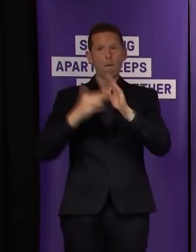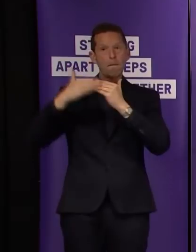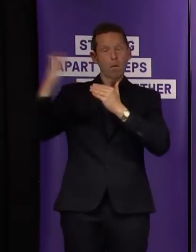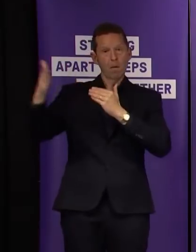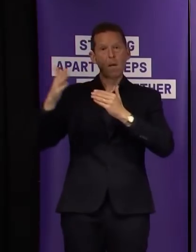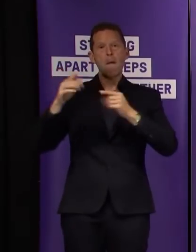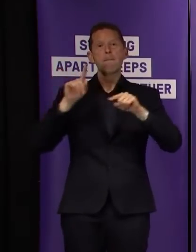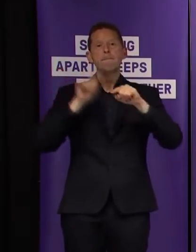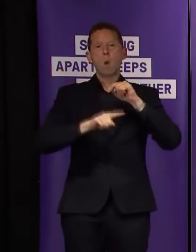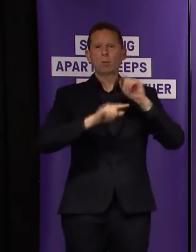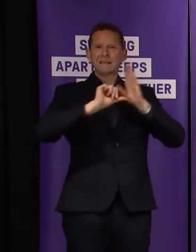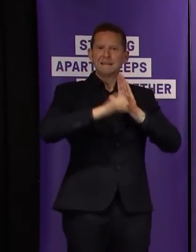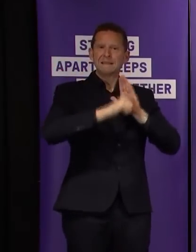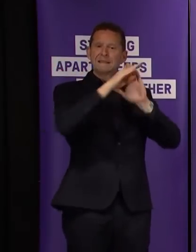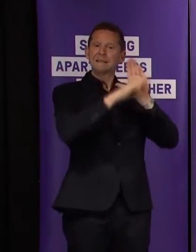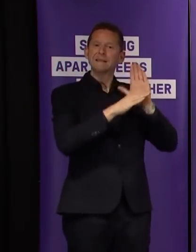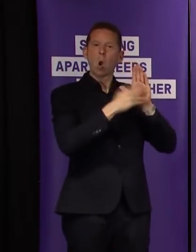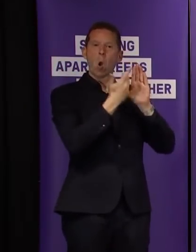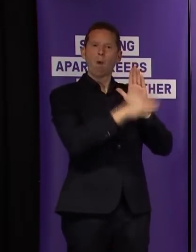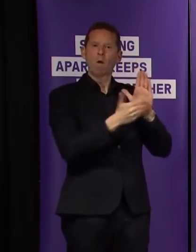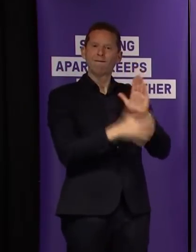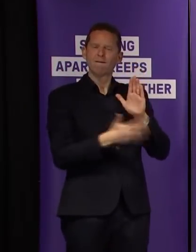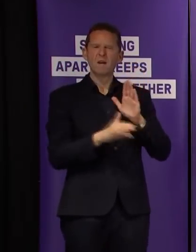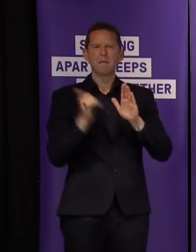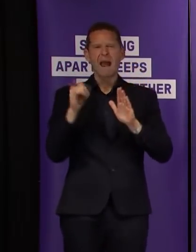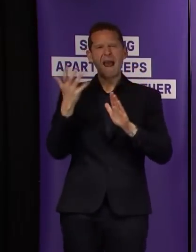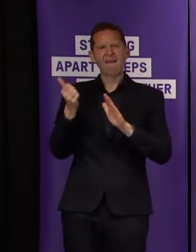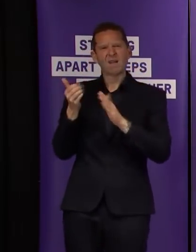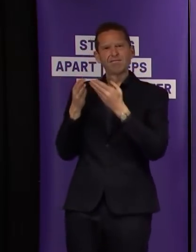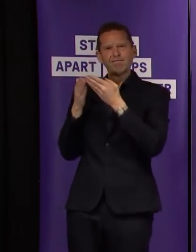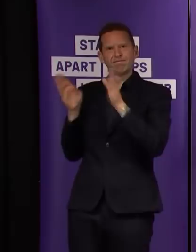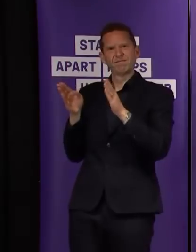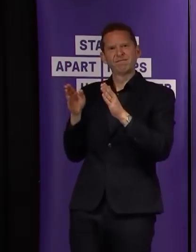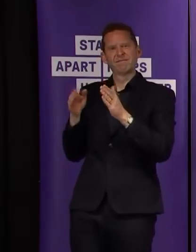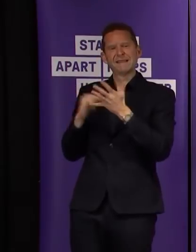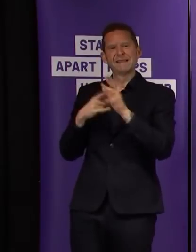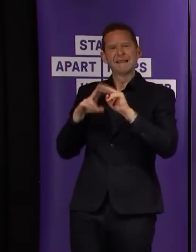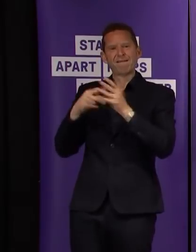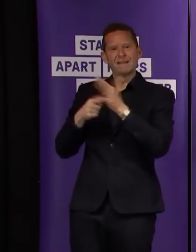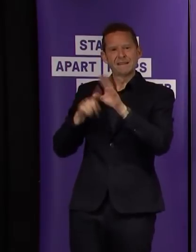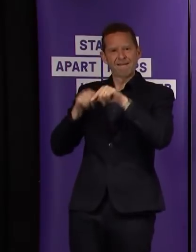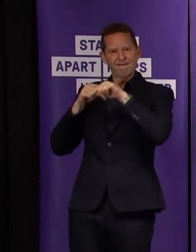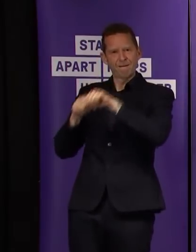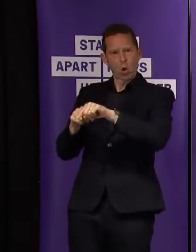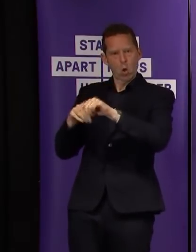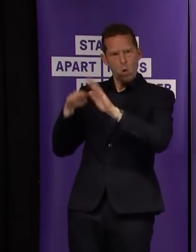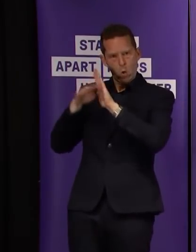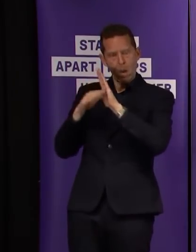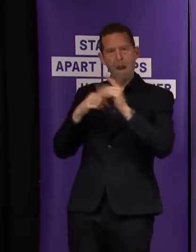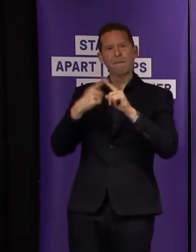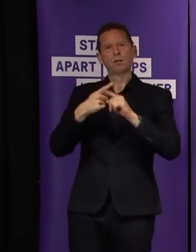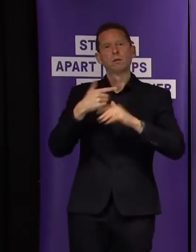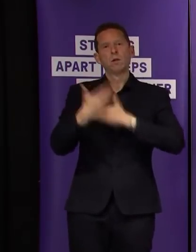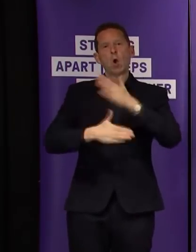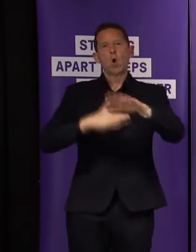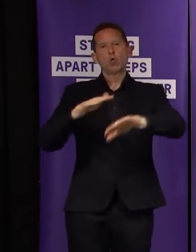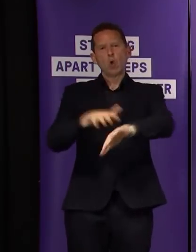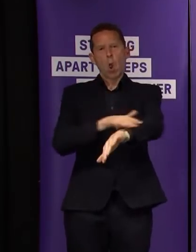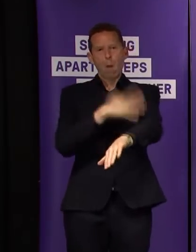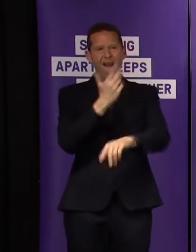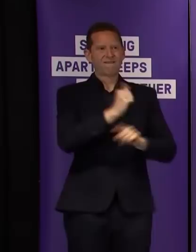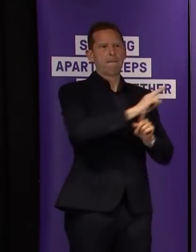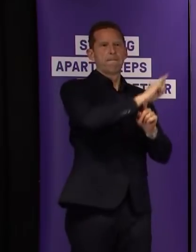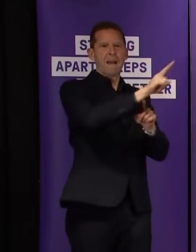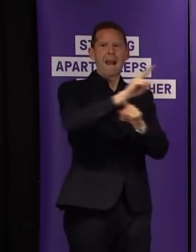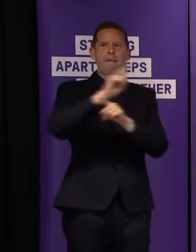dropped, subject to different safety conditions and a phased return to on-site work for those who have been